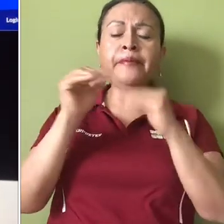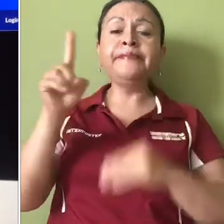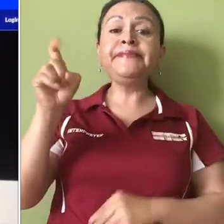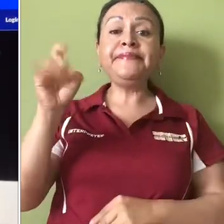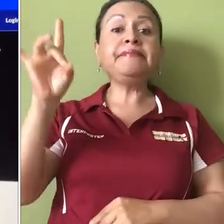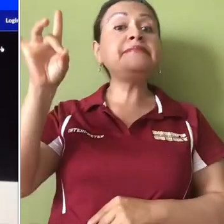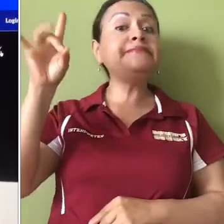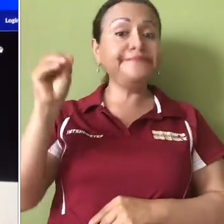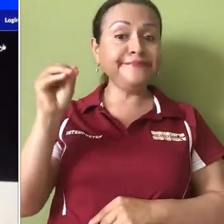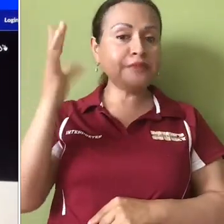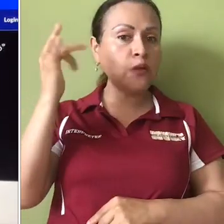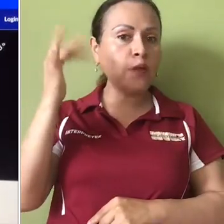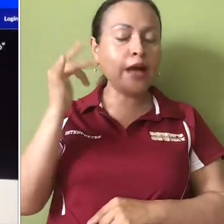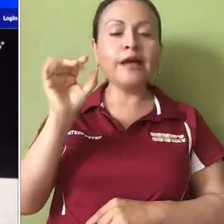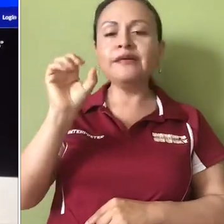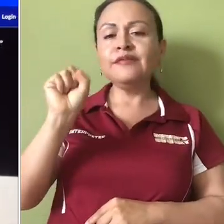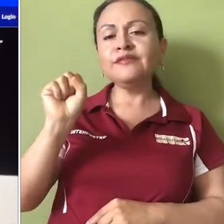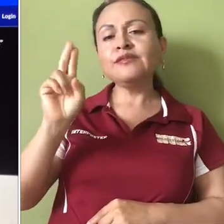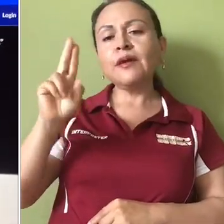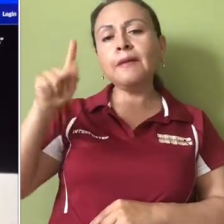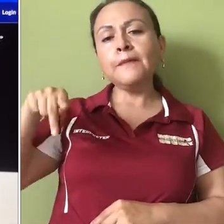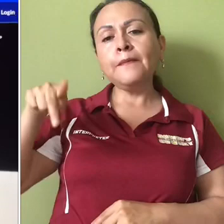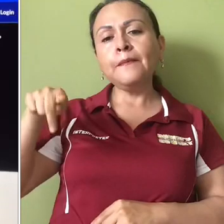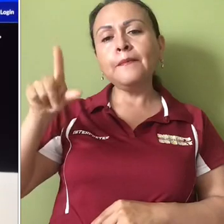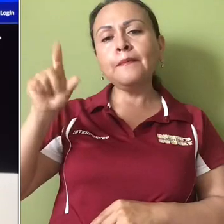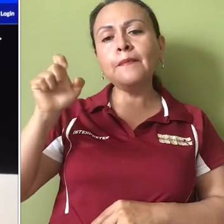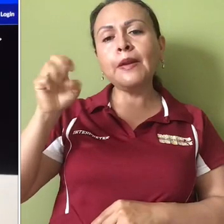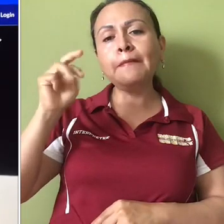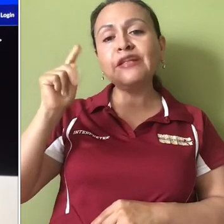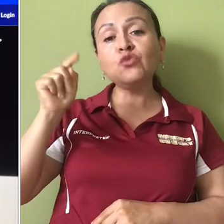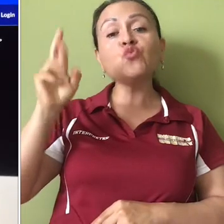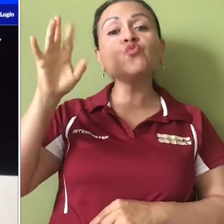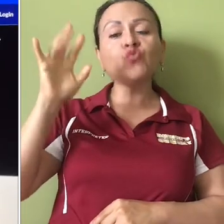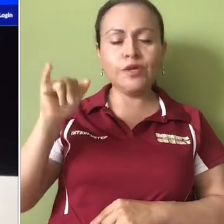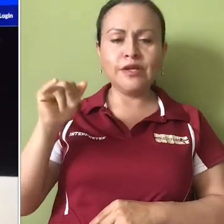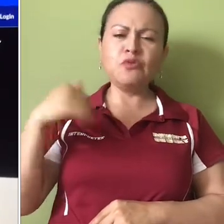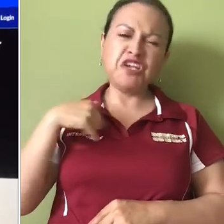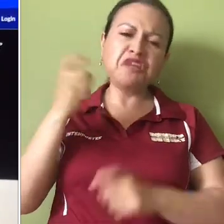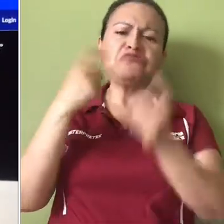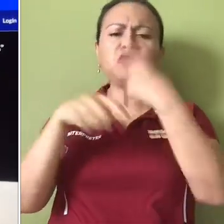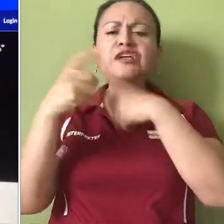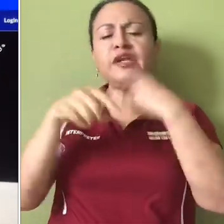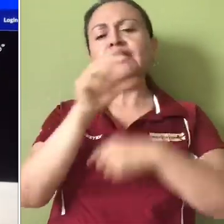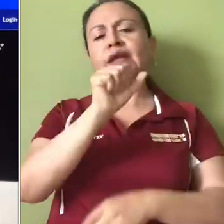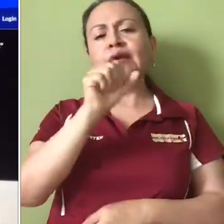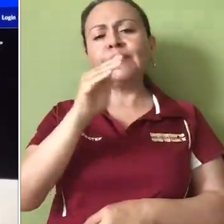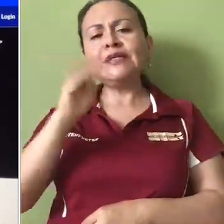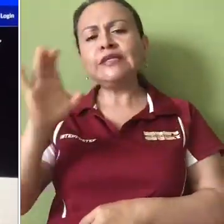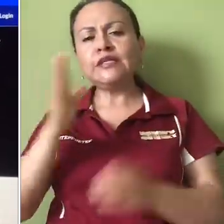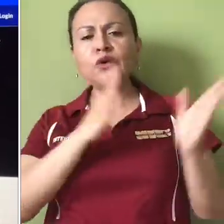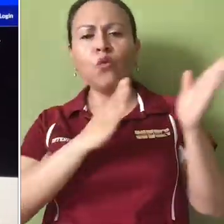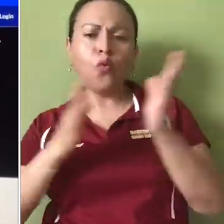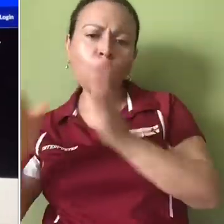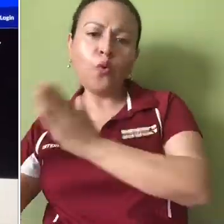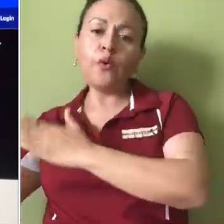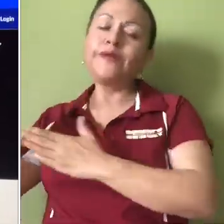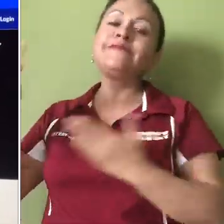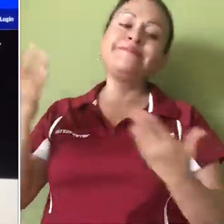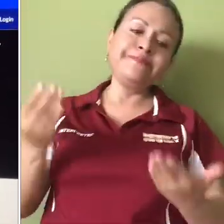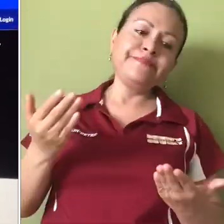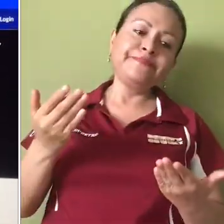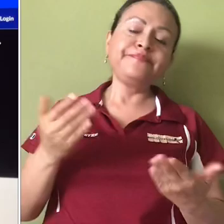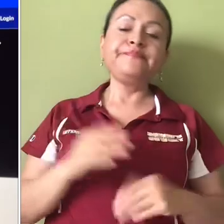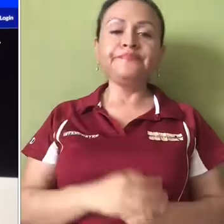because they are supplementary. Well, we could just reorder this if we want to put it in alphabetical order, but we've just completed our proof. The measure of the interior angles